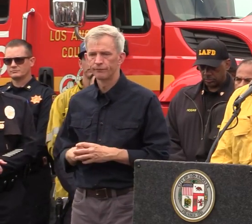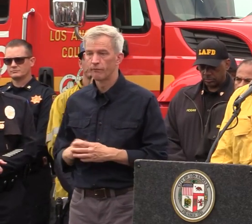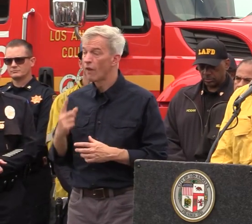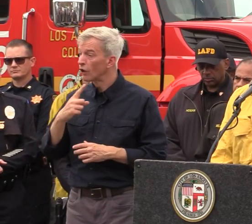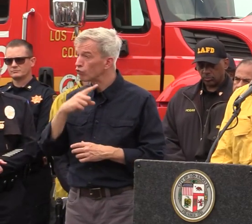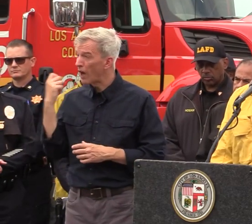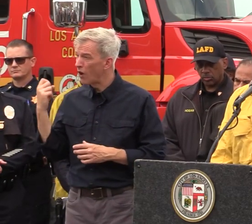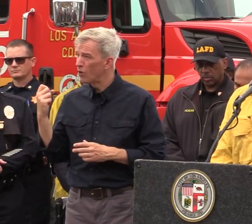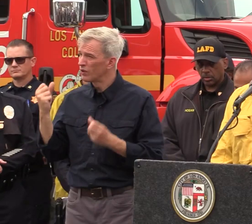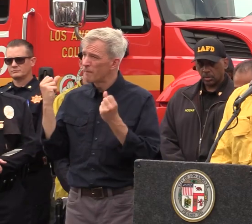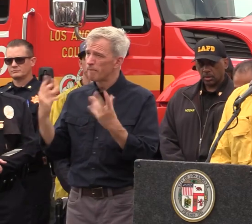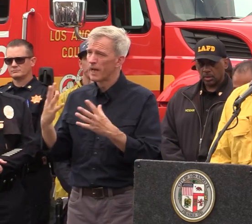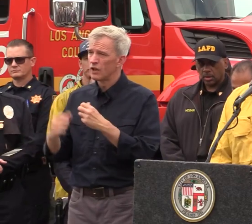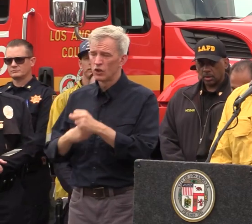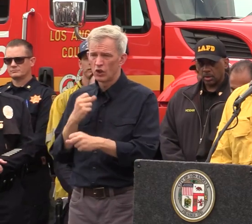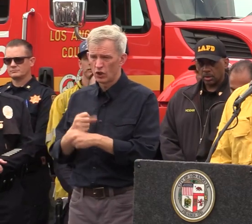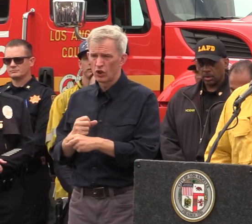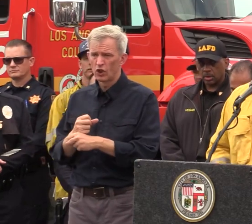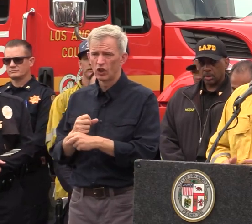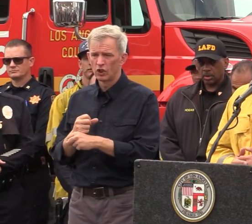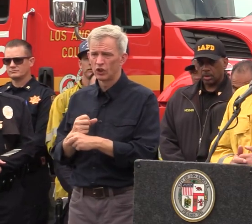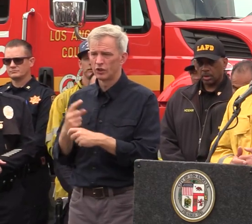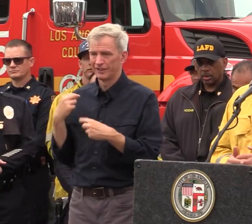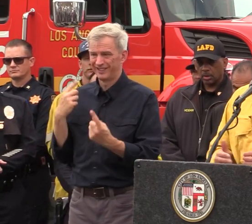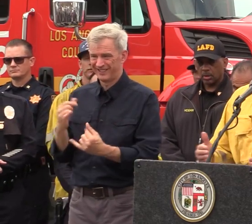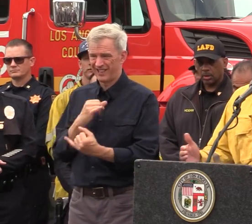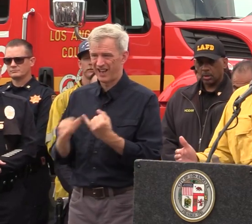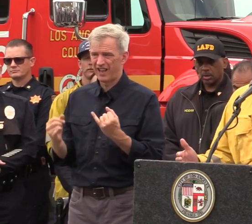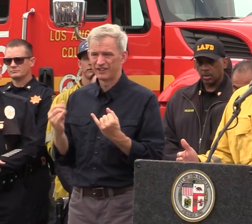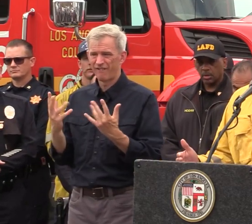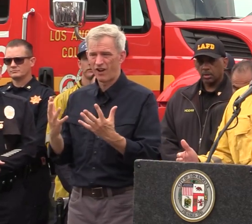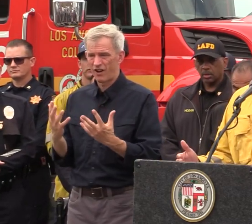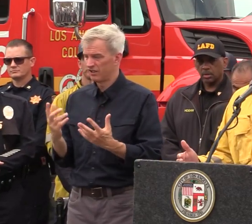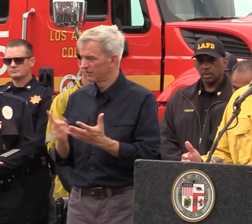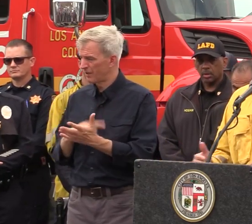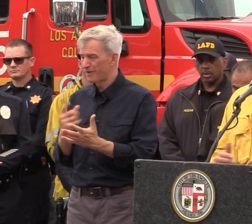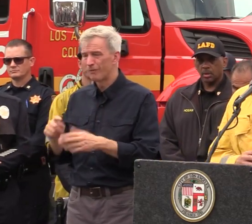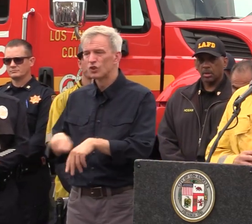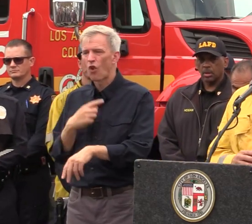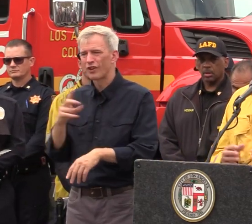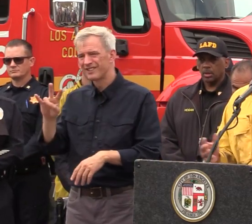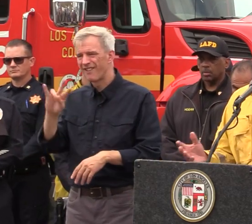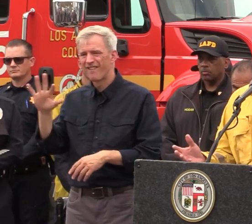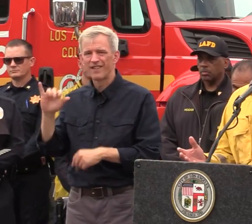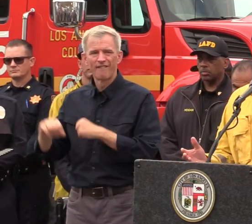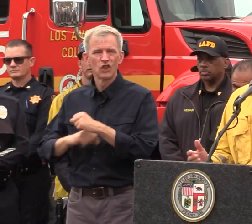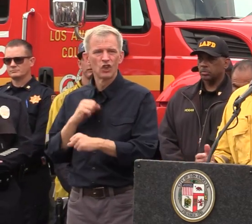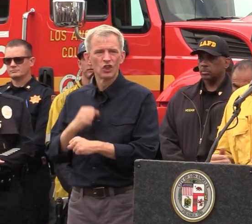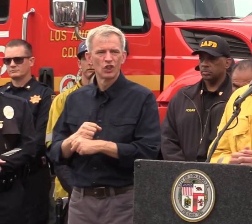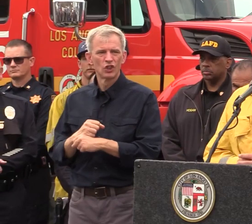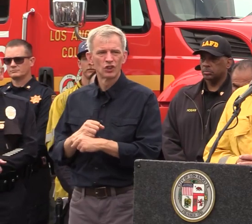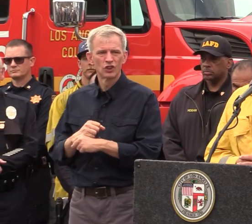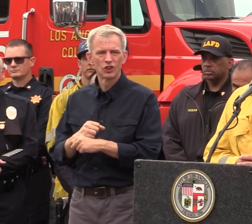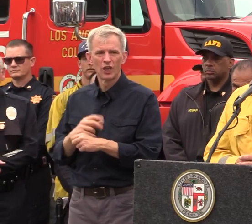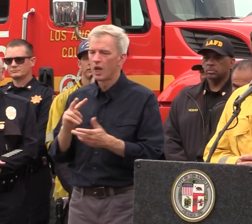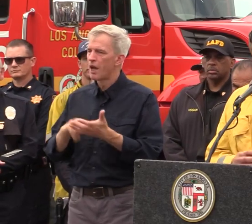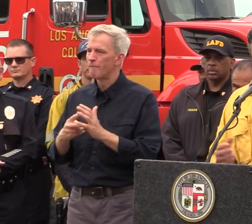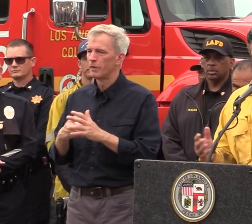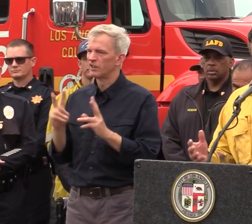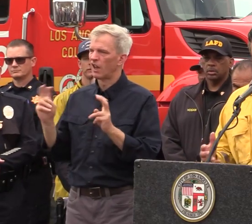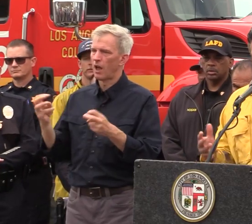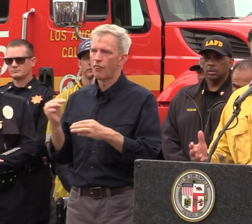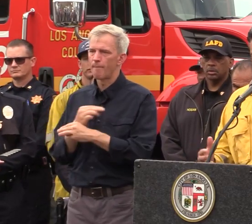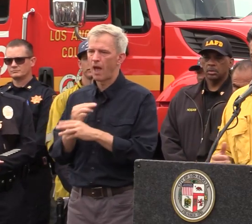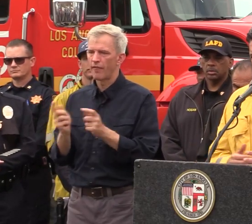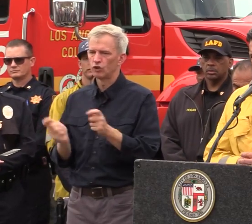that have gone by since the last fire, sometimes as long as 75 years, have changed the equation. And we